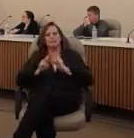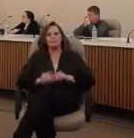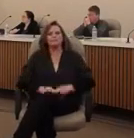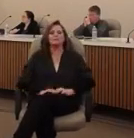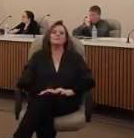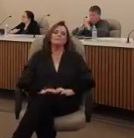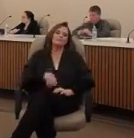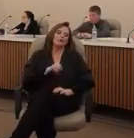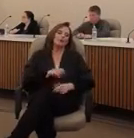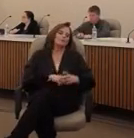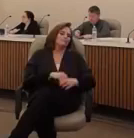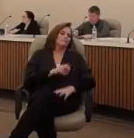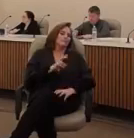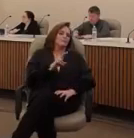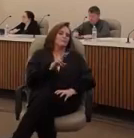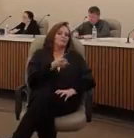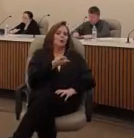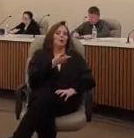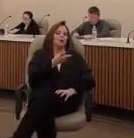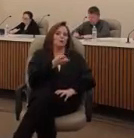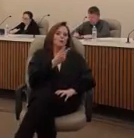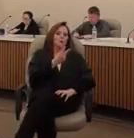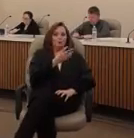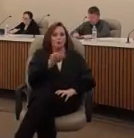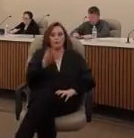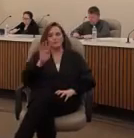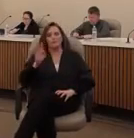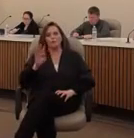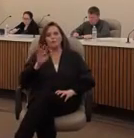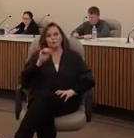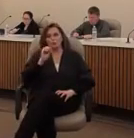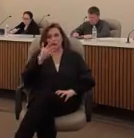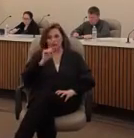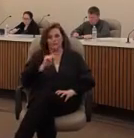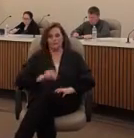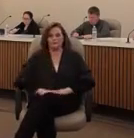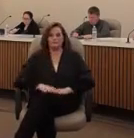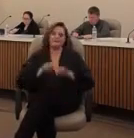at a shift, depending. Okay, that's my last question. Thank you.